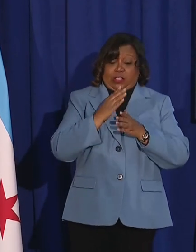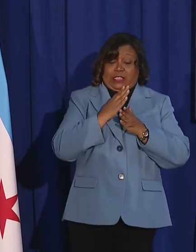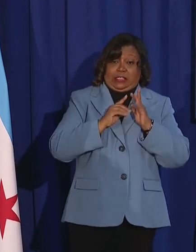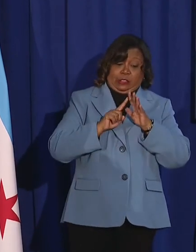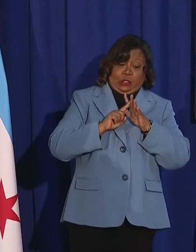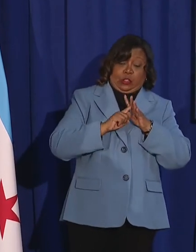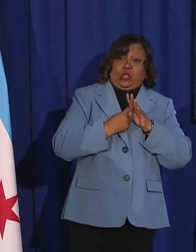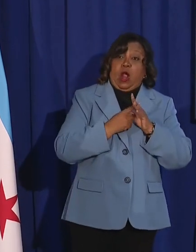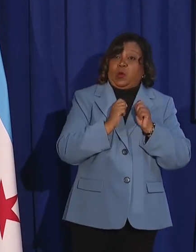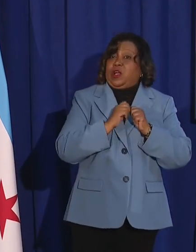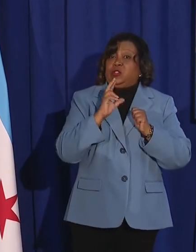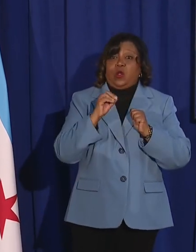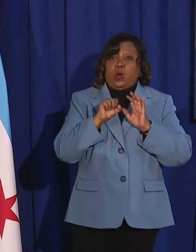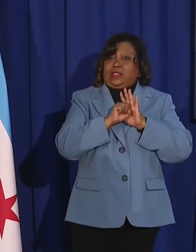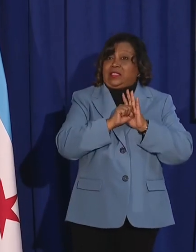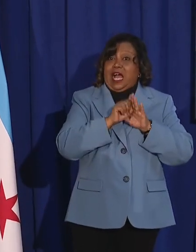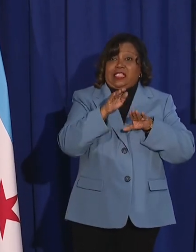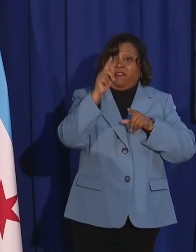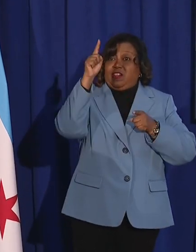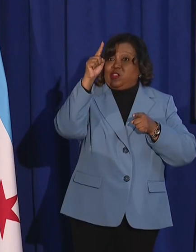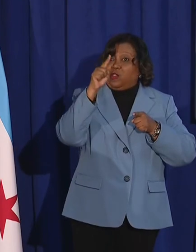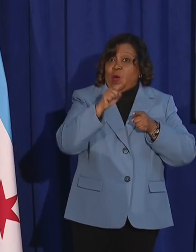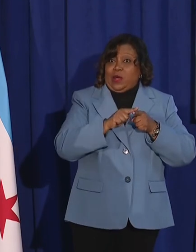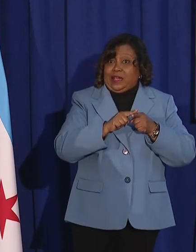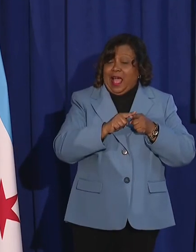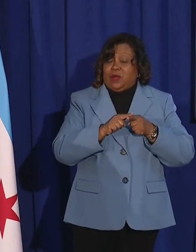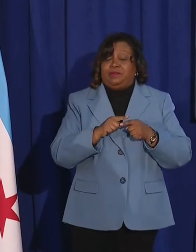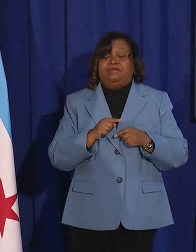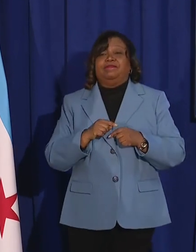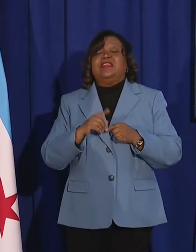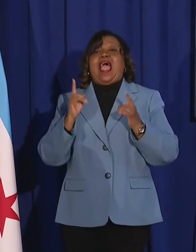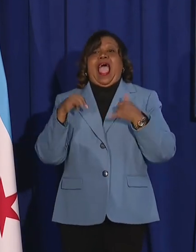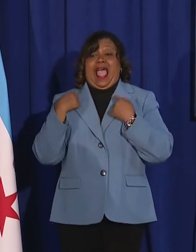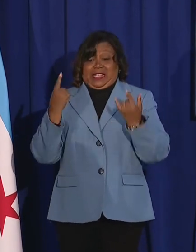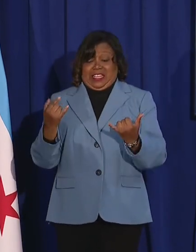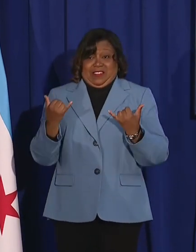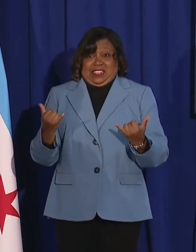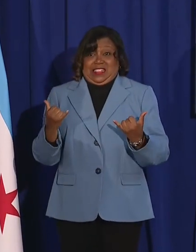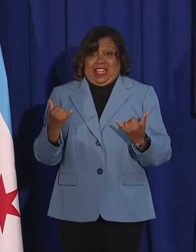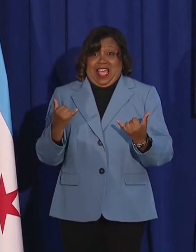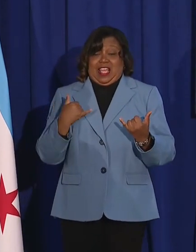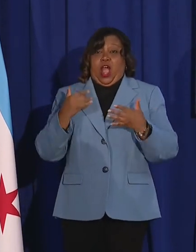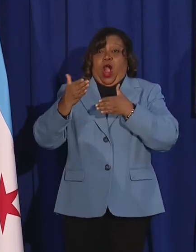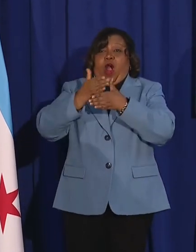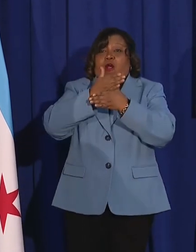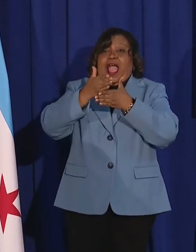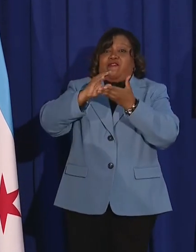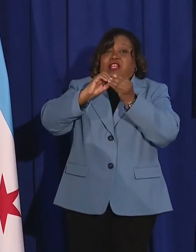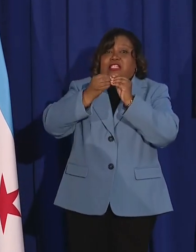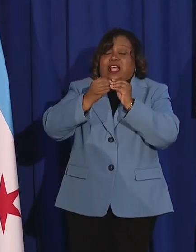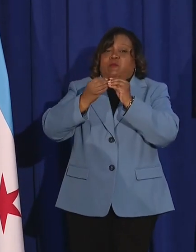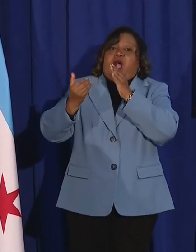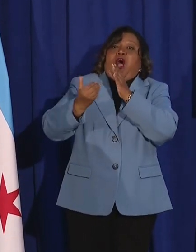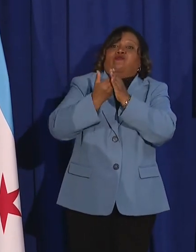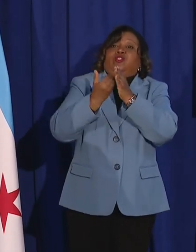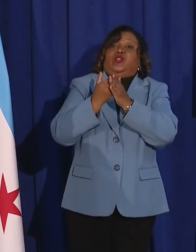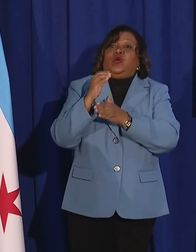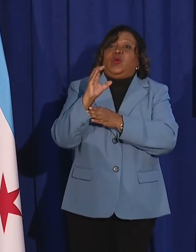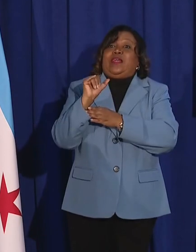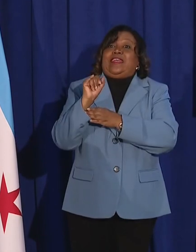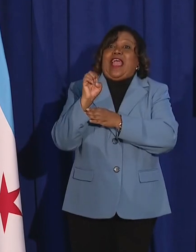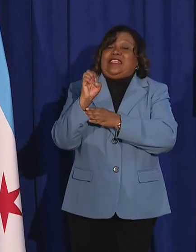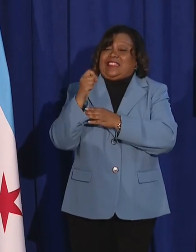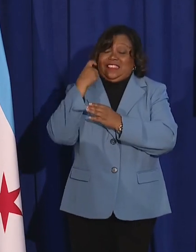peak, with no signs of slowing down. As of today, our average number of new